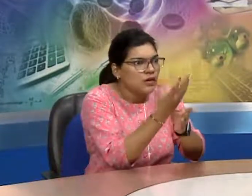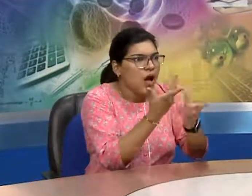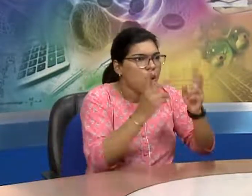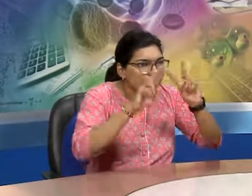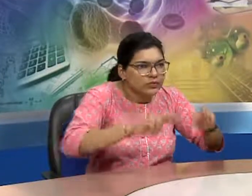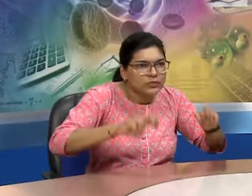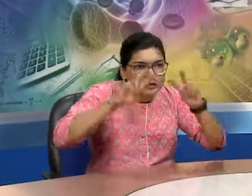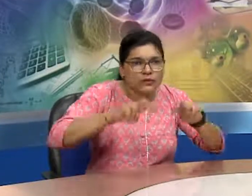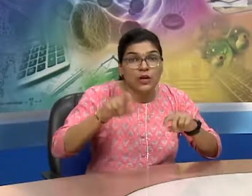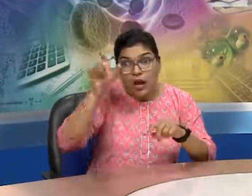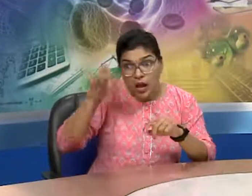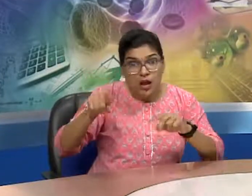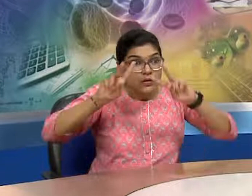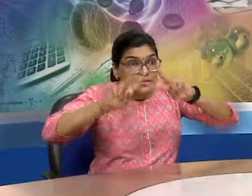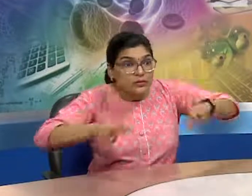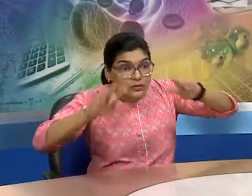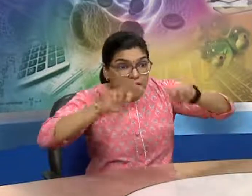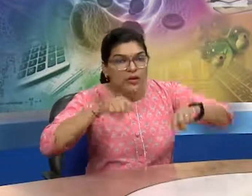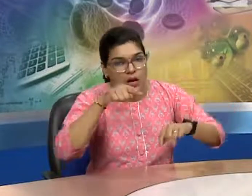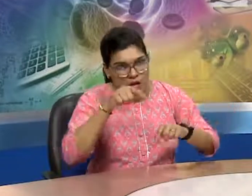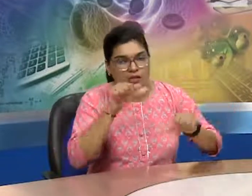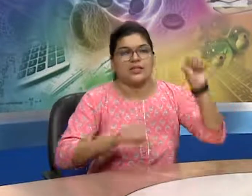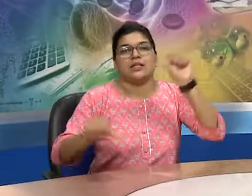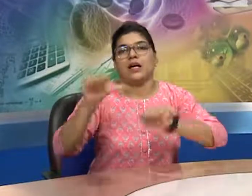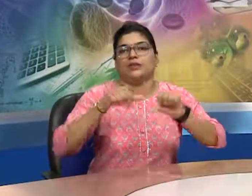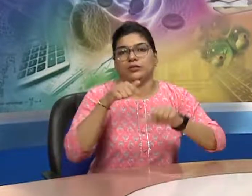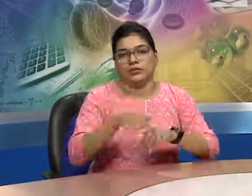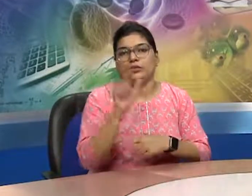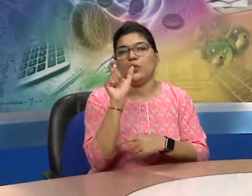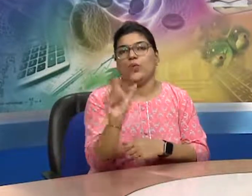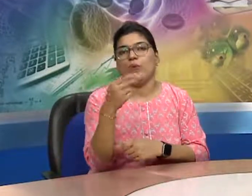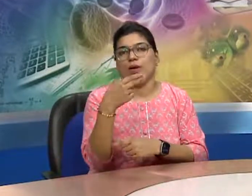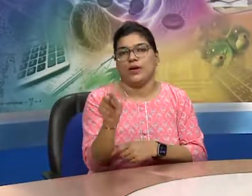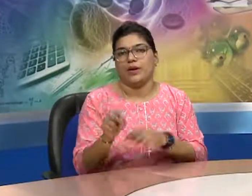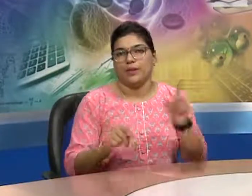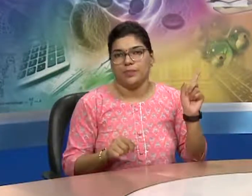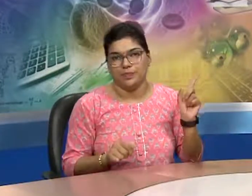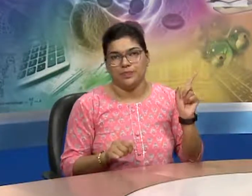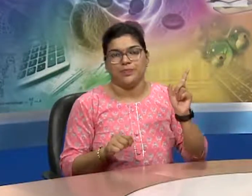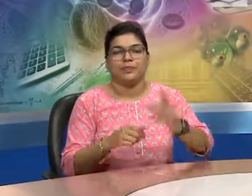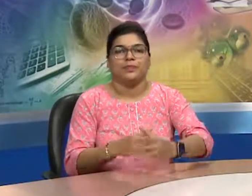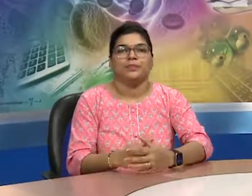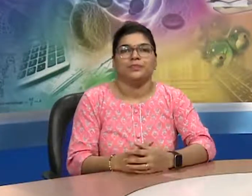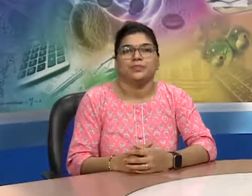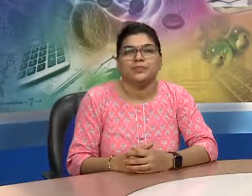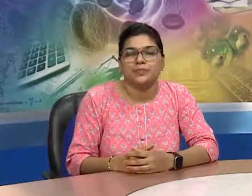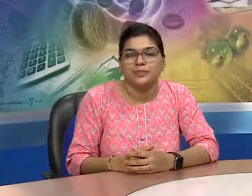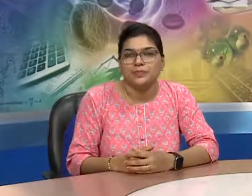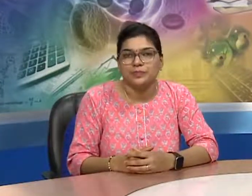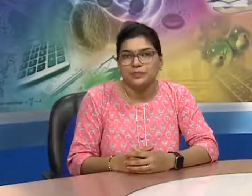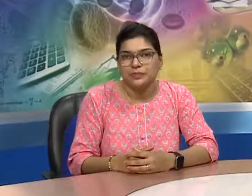It is a way with which we do our work.